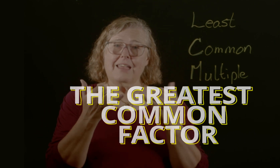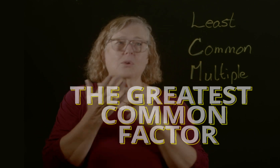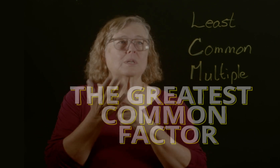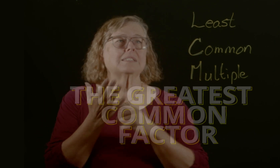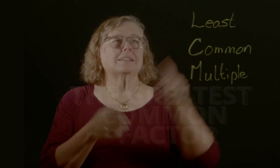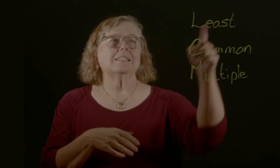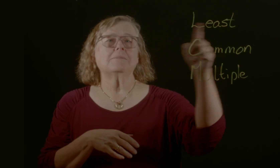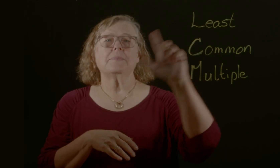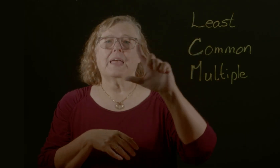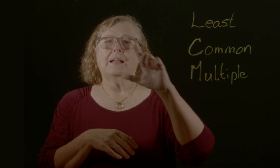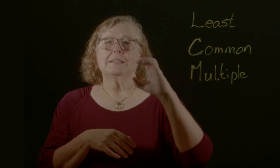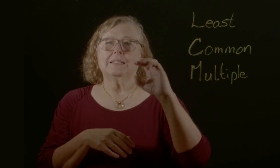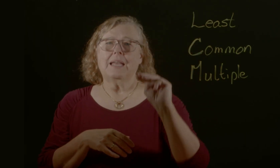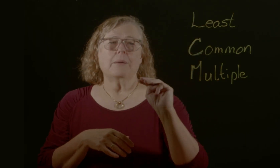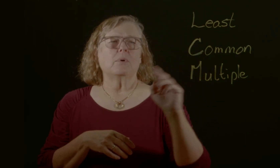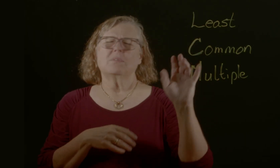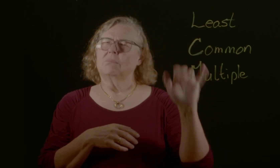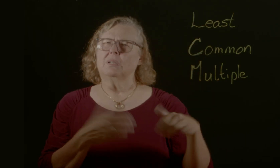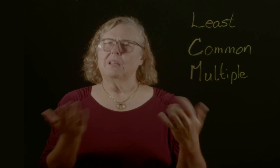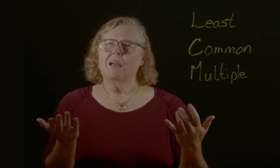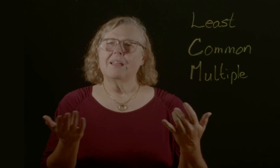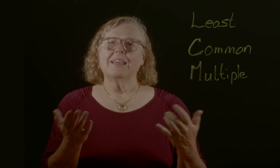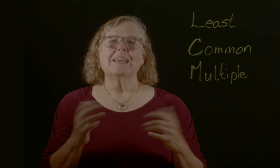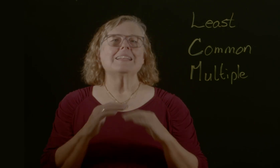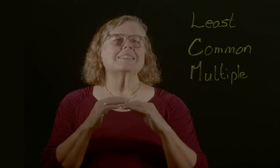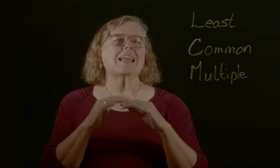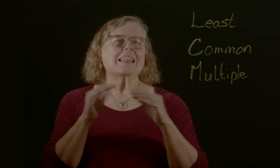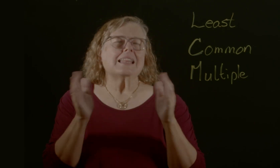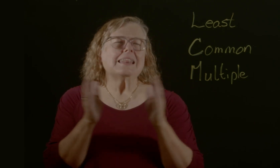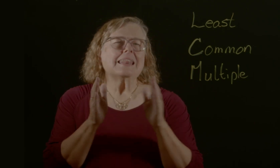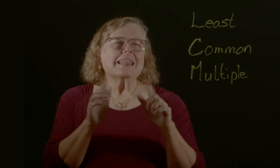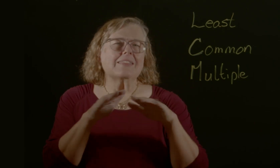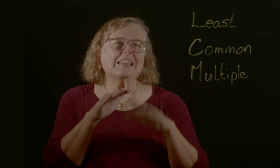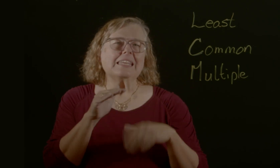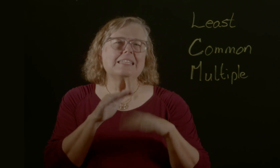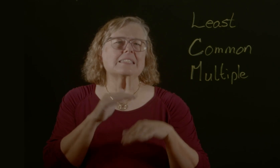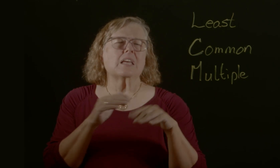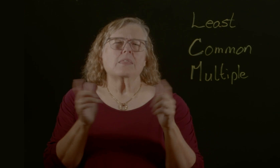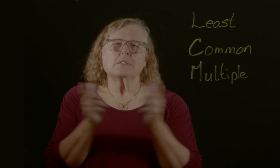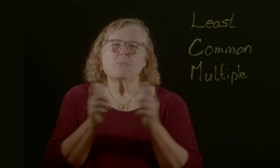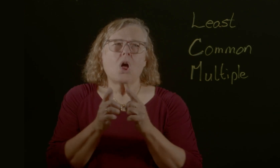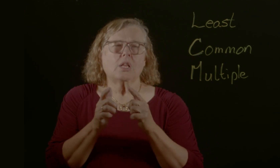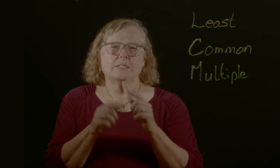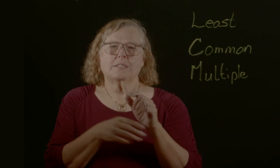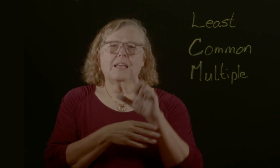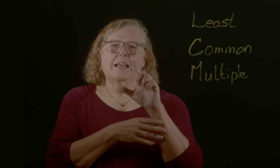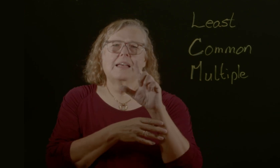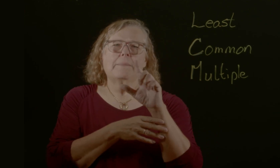Today, we are talking about the LCM. What is that? That is the least, the smallest. What